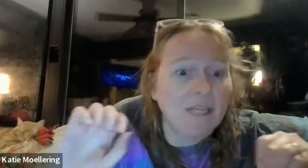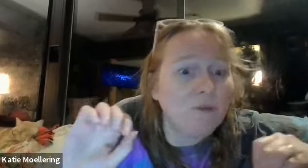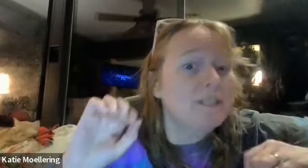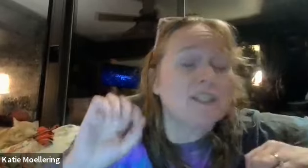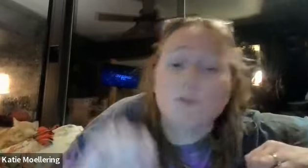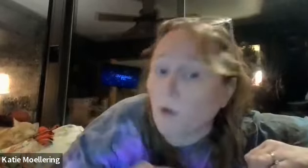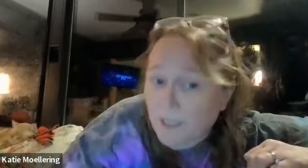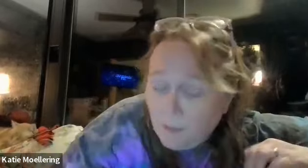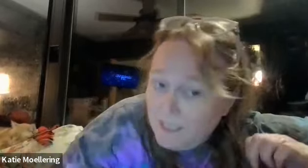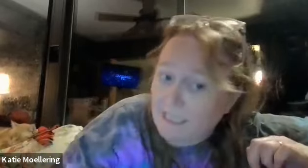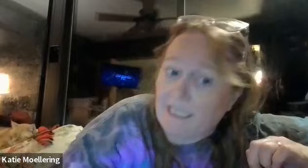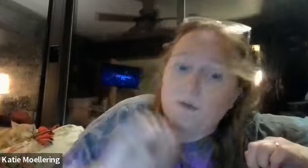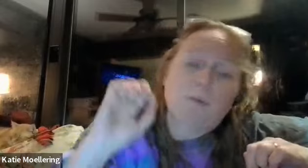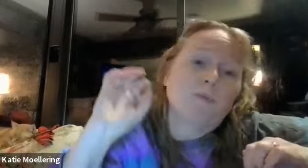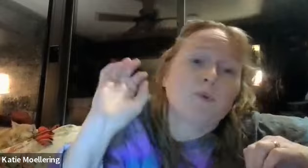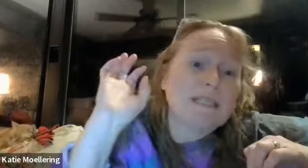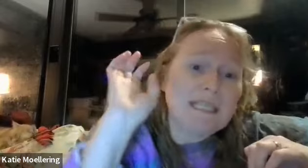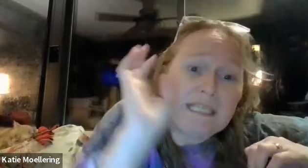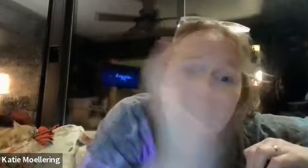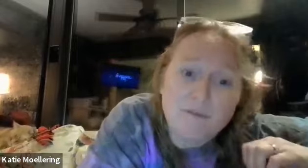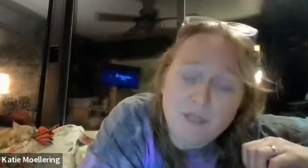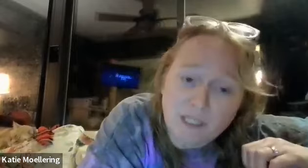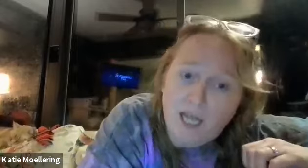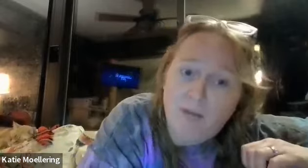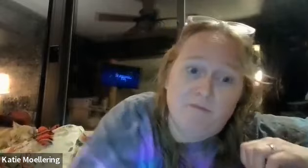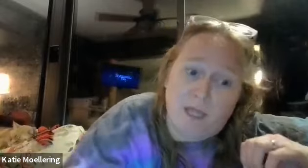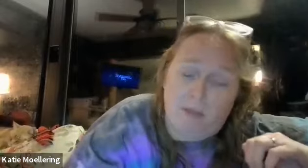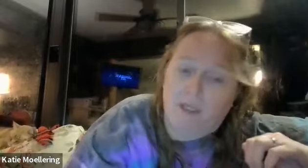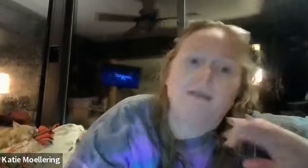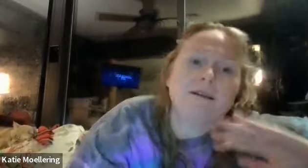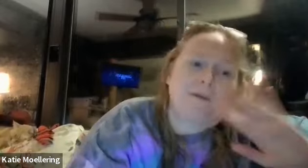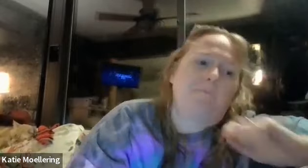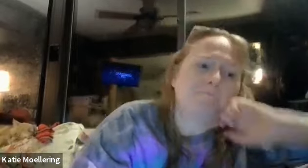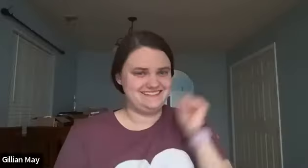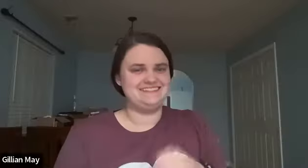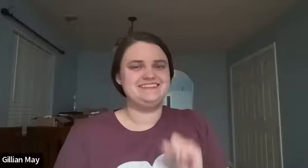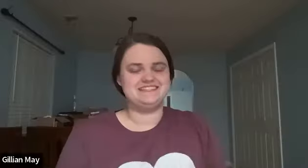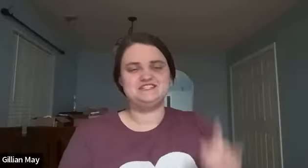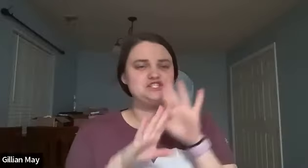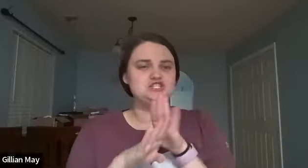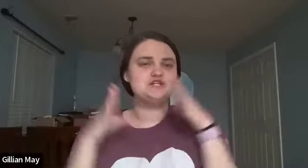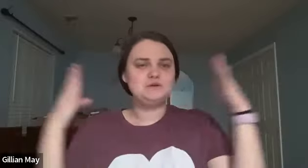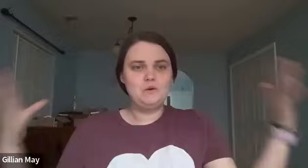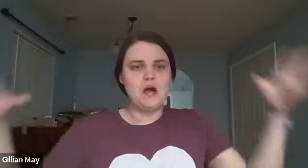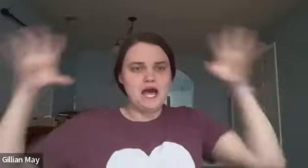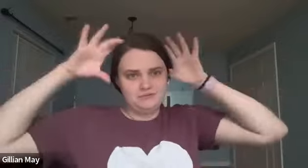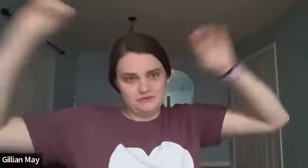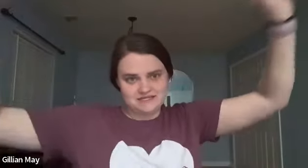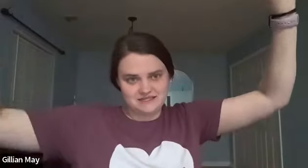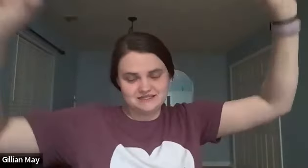if you're going to say sorority president or president Yes. of the club of blah, blah, blah. Okay. Yes. This is the general wide president.